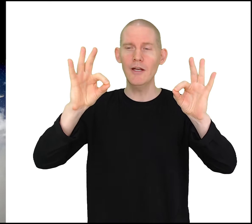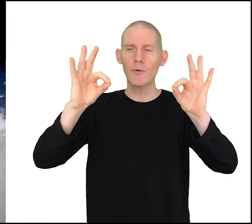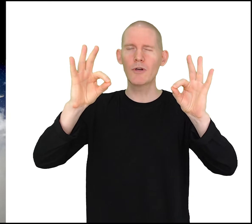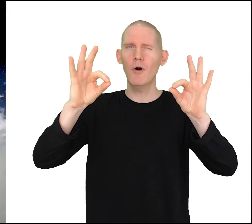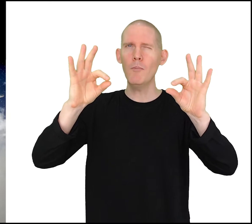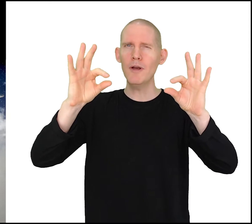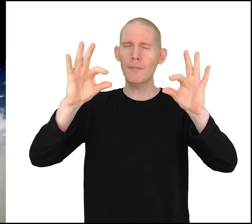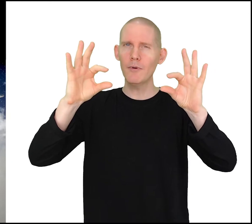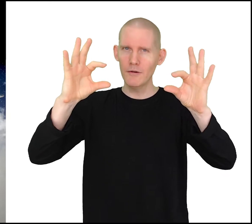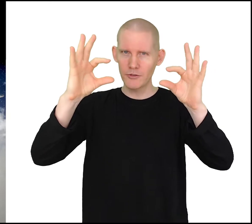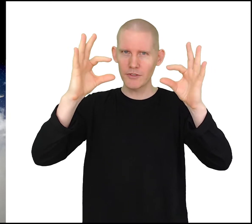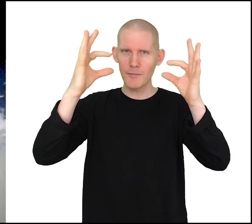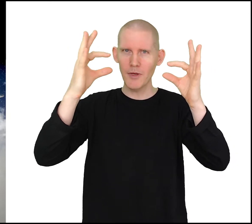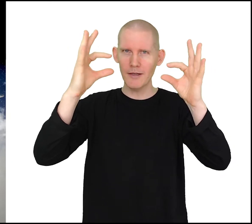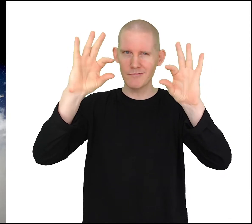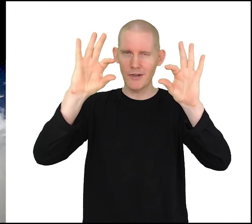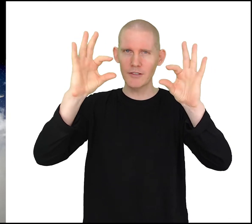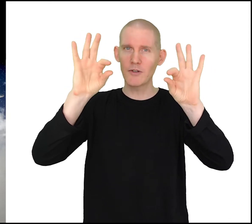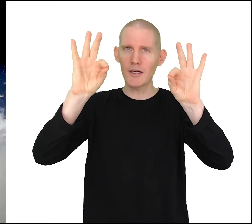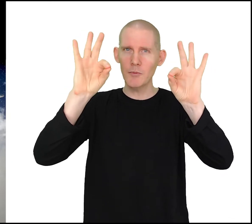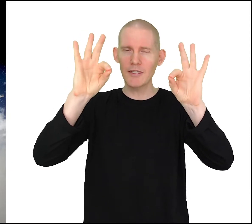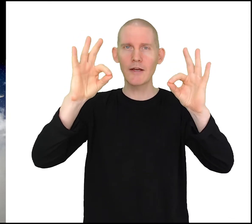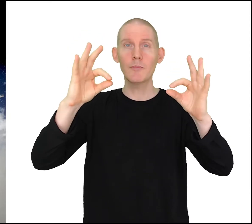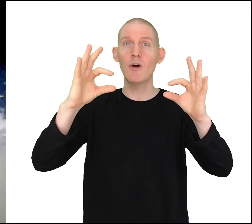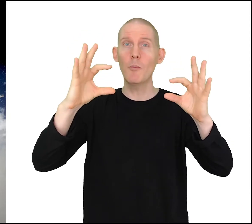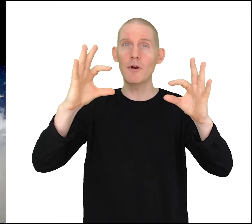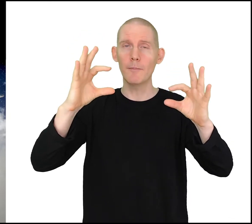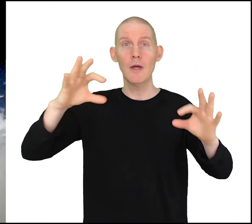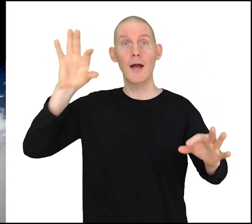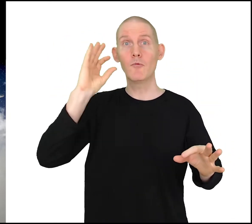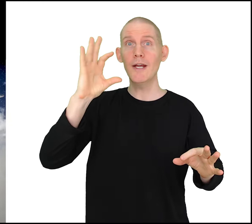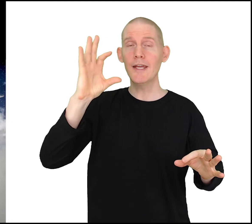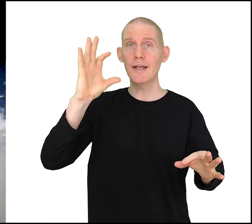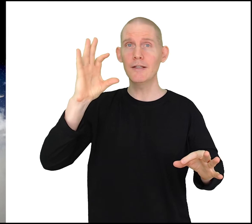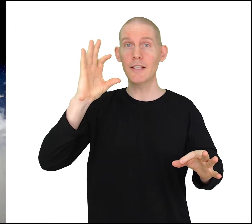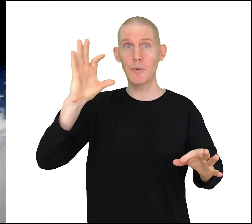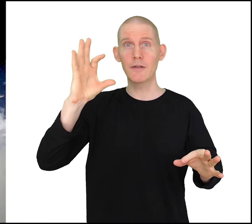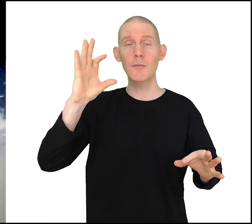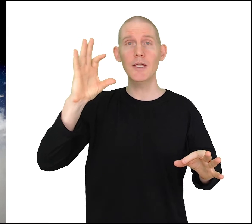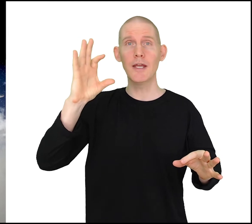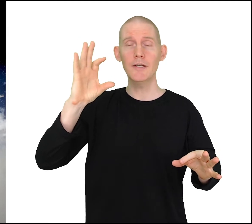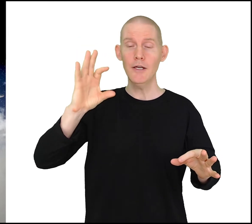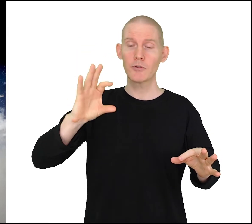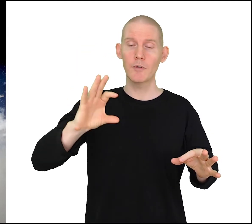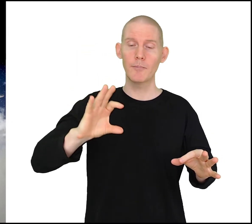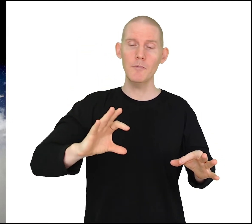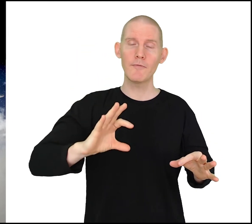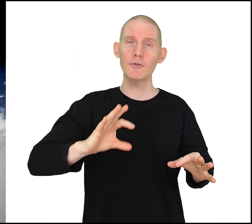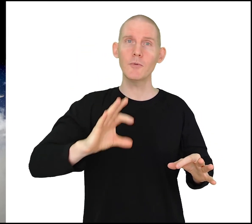going to open up just a bit, right? So we're not going to be together, be open up. I'm right-handed, that's my dominant hand, so I'm going to put my first one